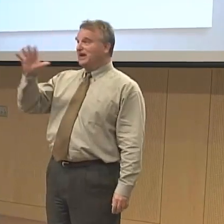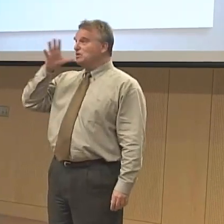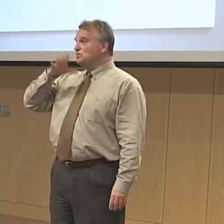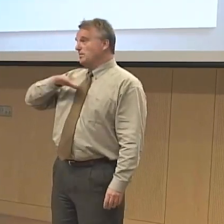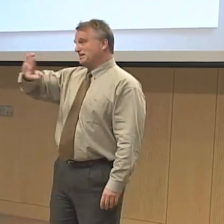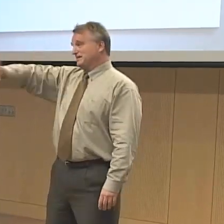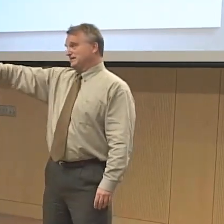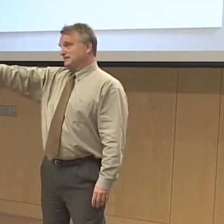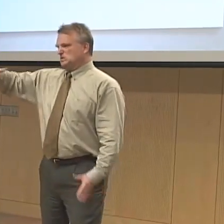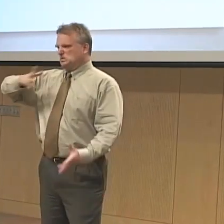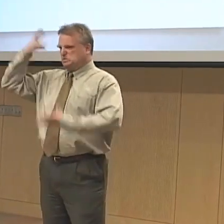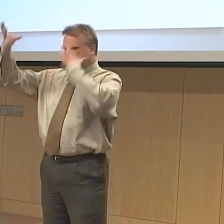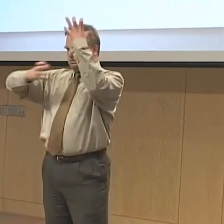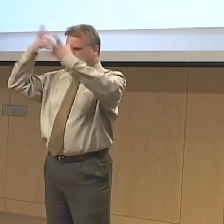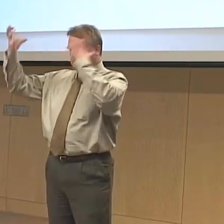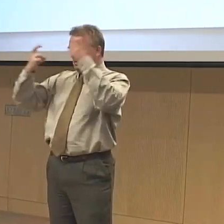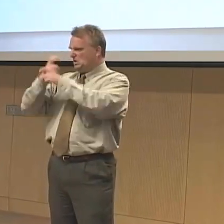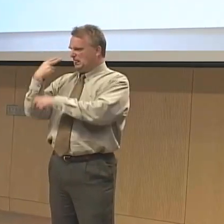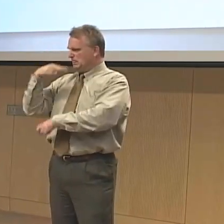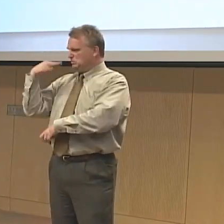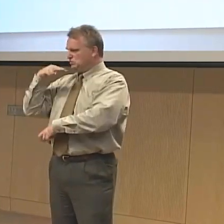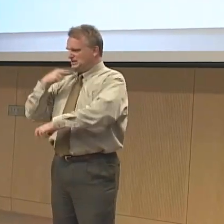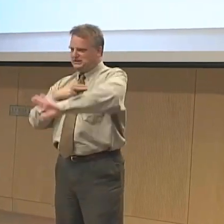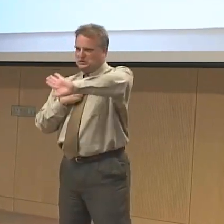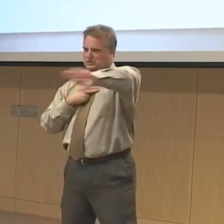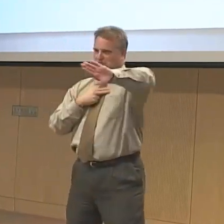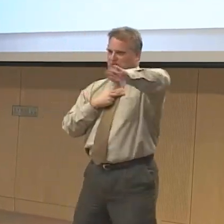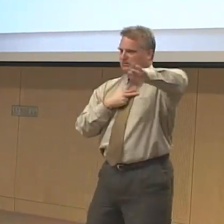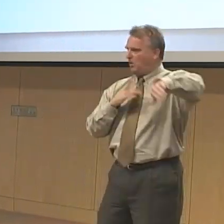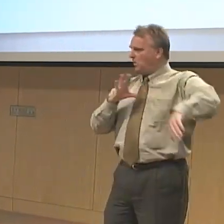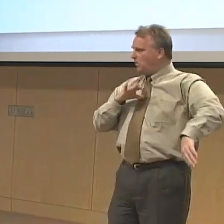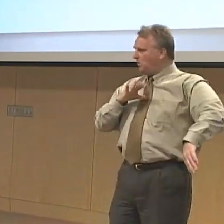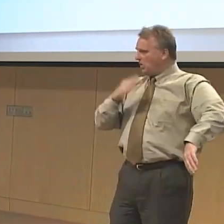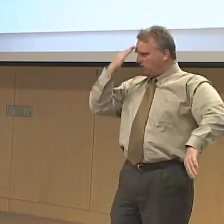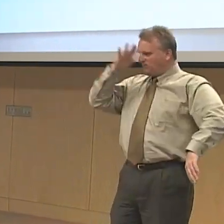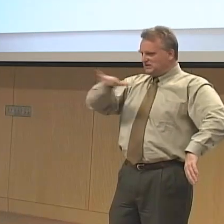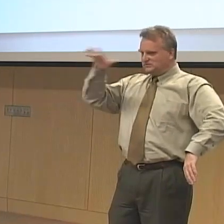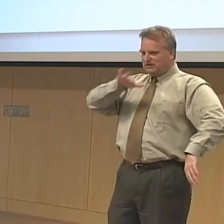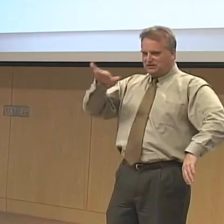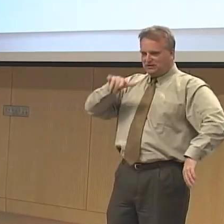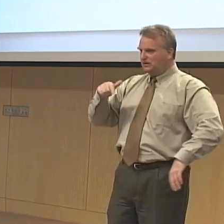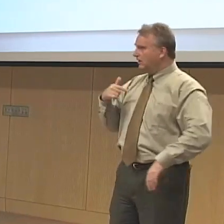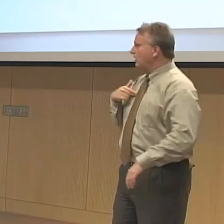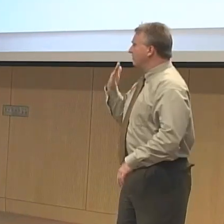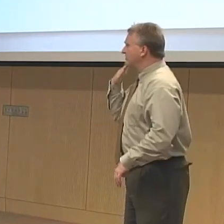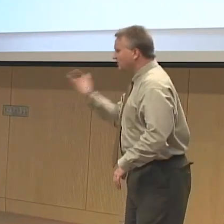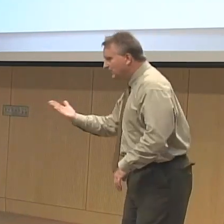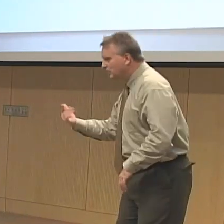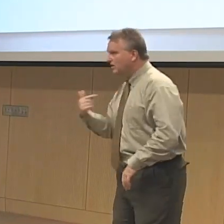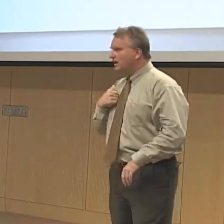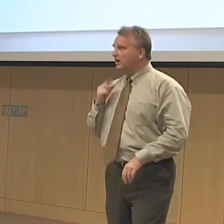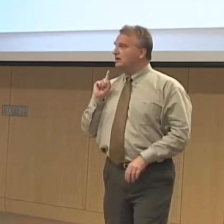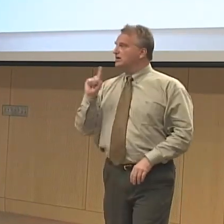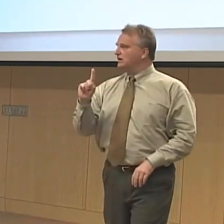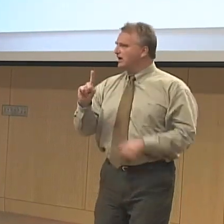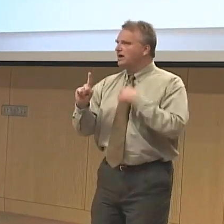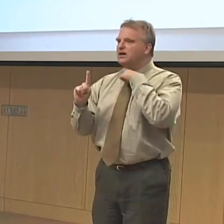If you're talking about someone in a cafeteria and there's a woman who is not very pleasant and there's someone who knows how to fingerspell, you share that